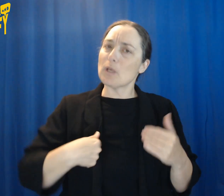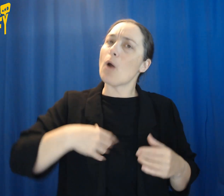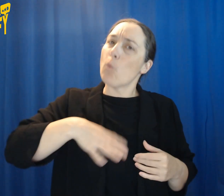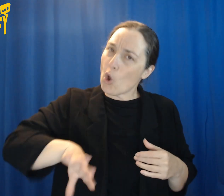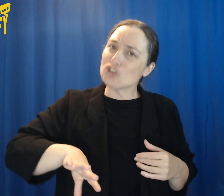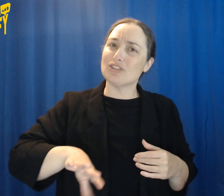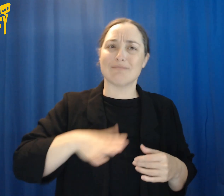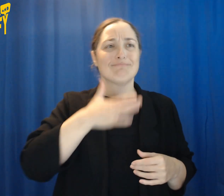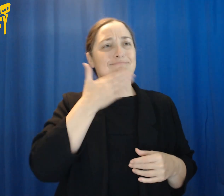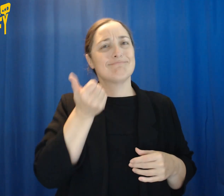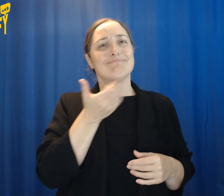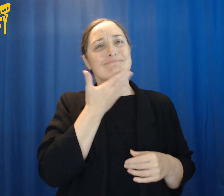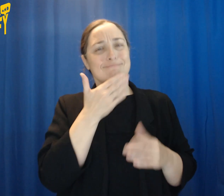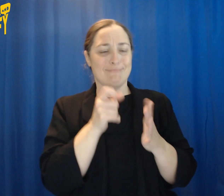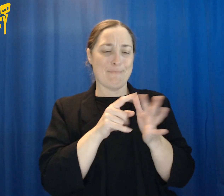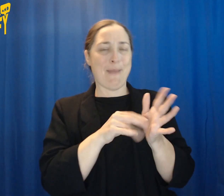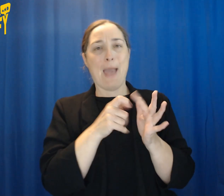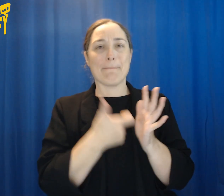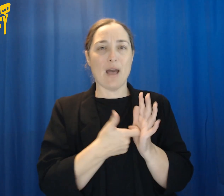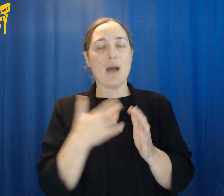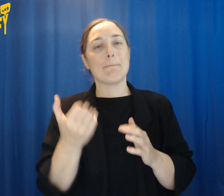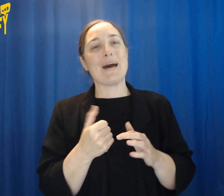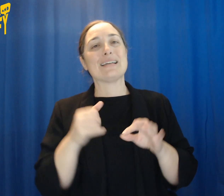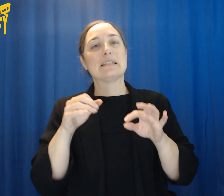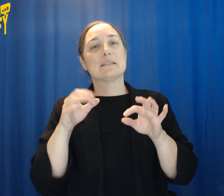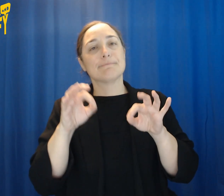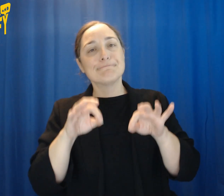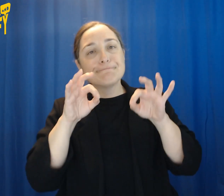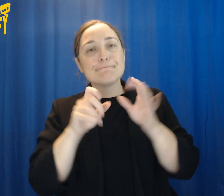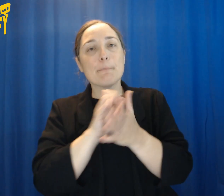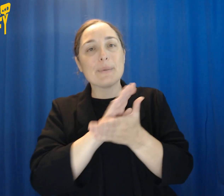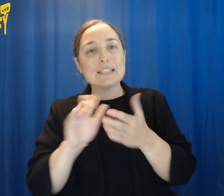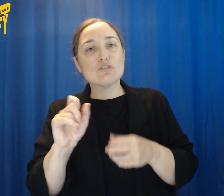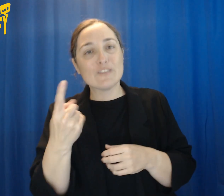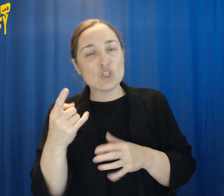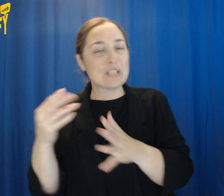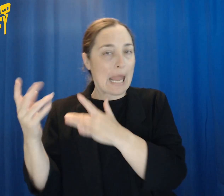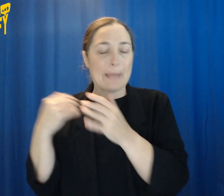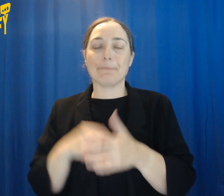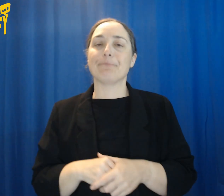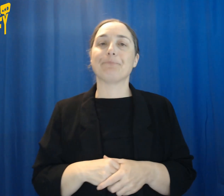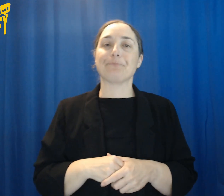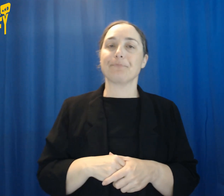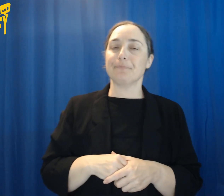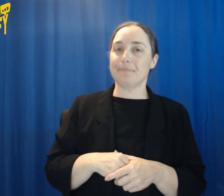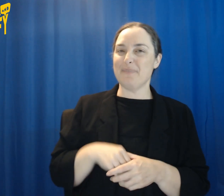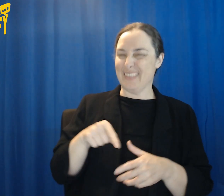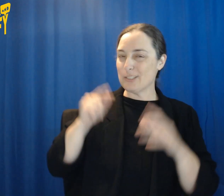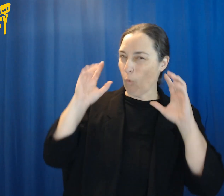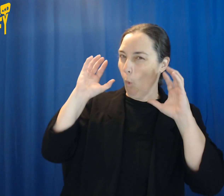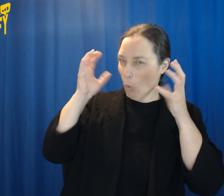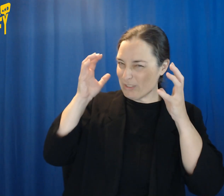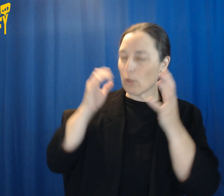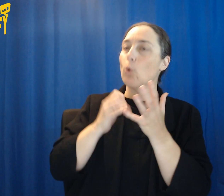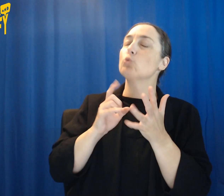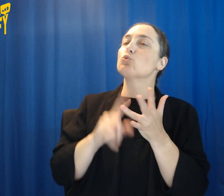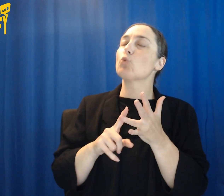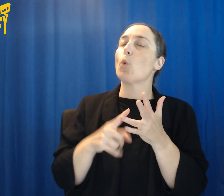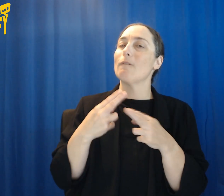Takes a long time. You got to bleach it first to get this kind of color. This is an audio medium, obviously. So for people that haven't read your